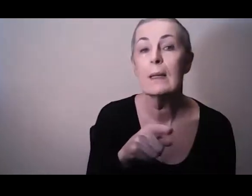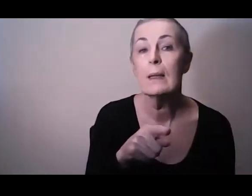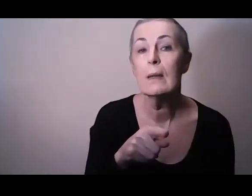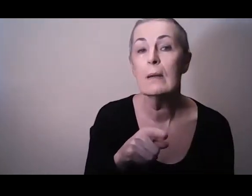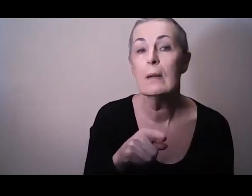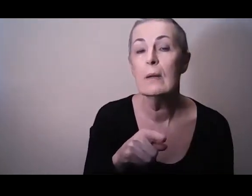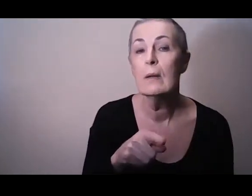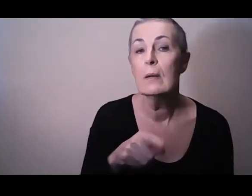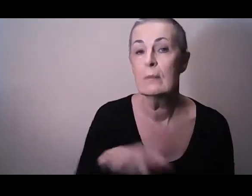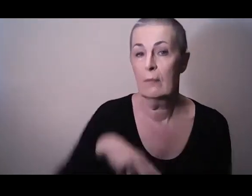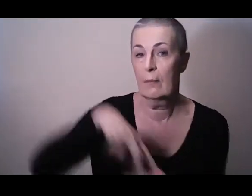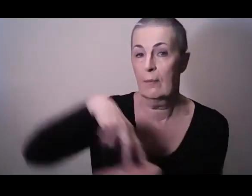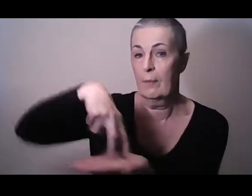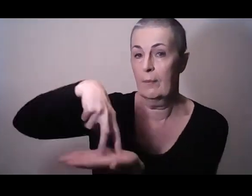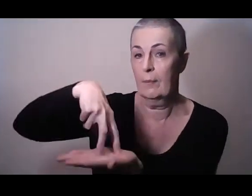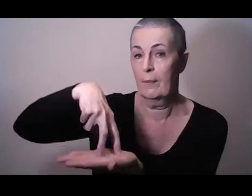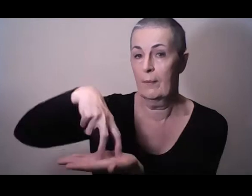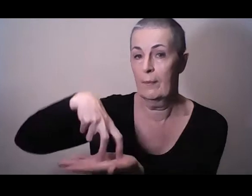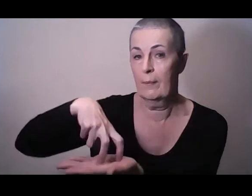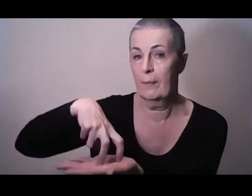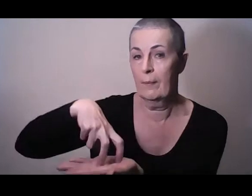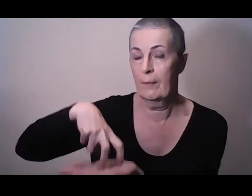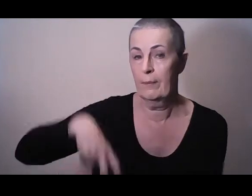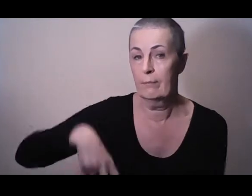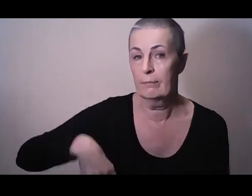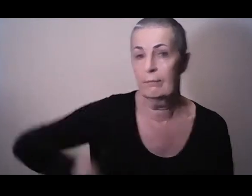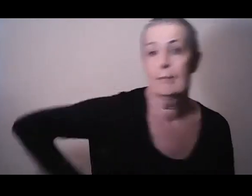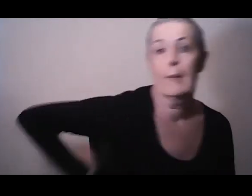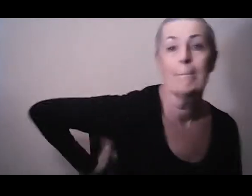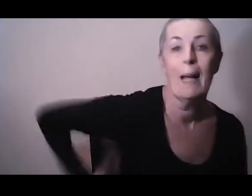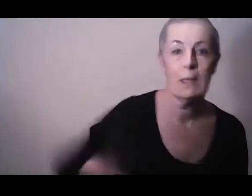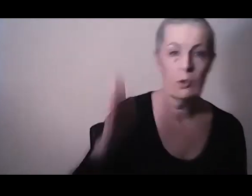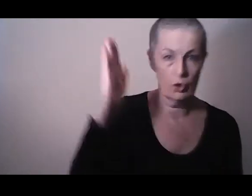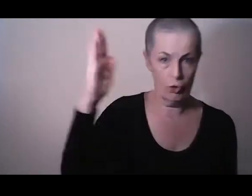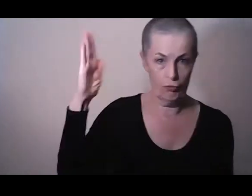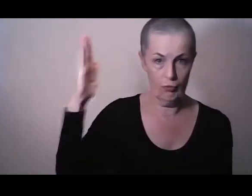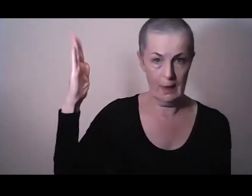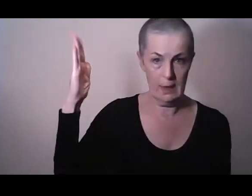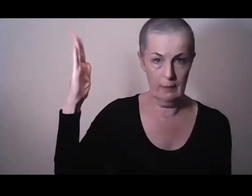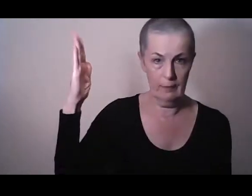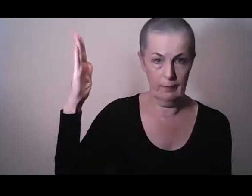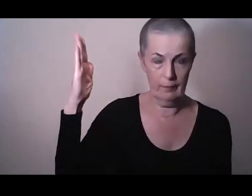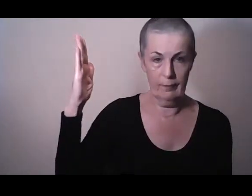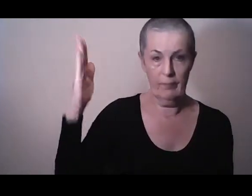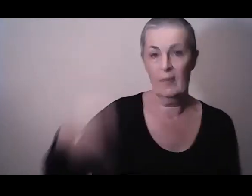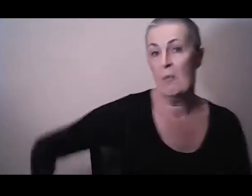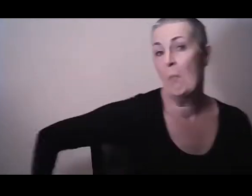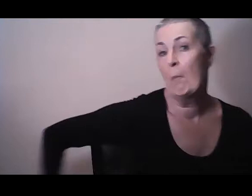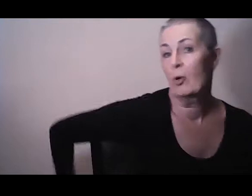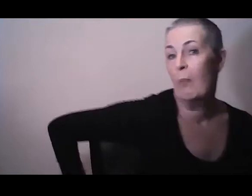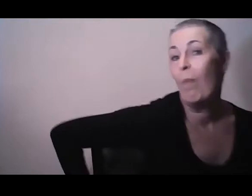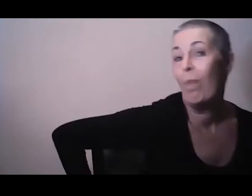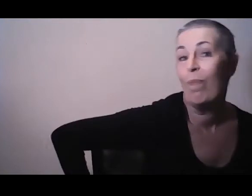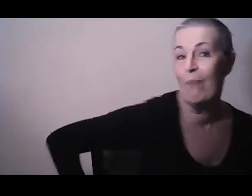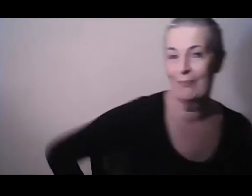bend down again. My back is straight. Yeah. So your bum can stick out, and then you